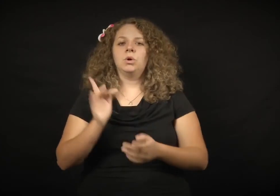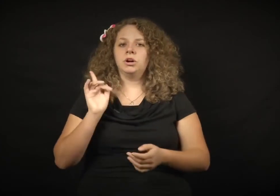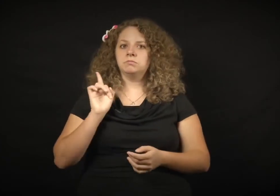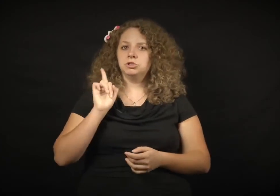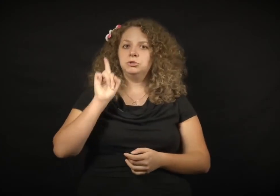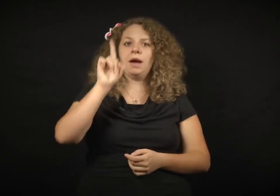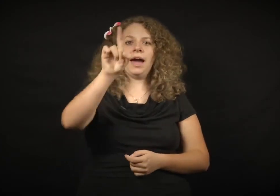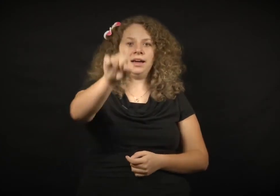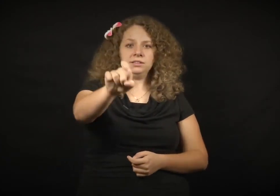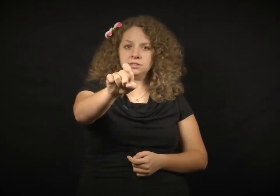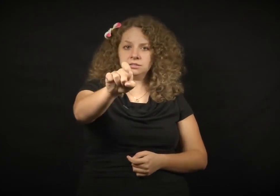or to ask,